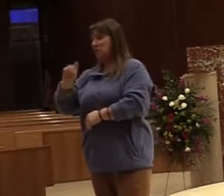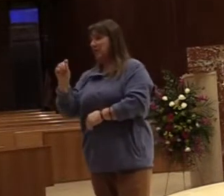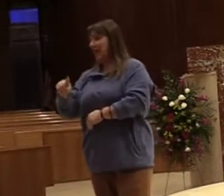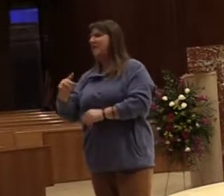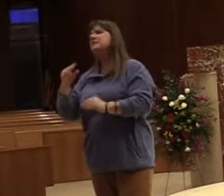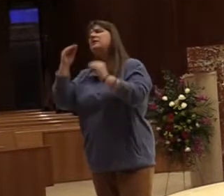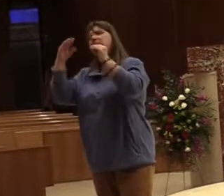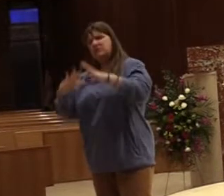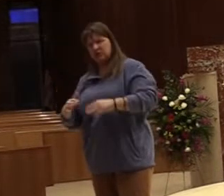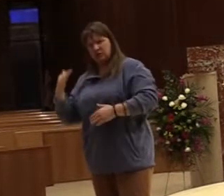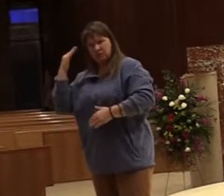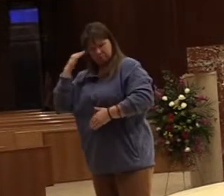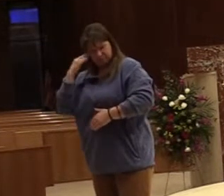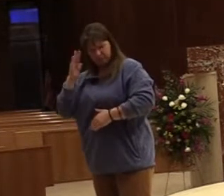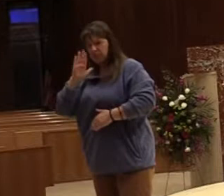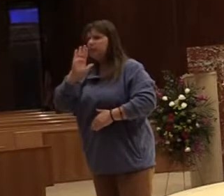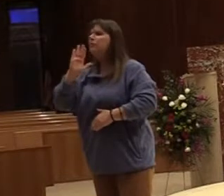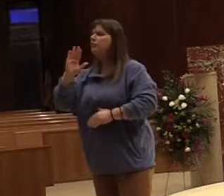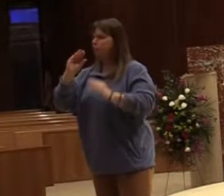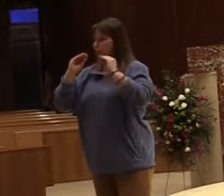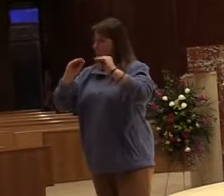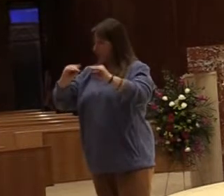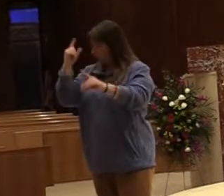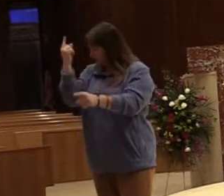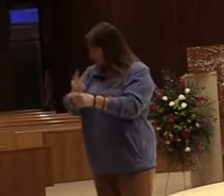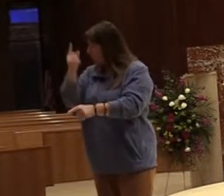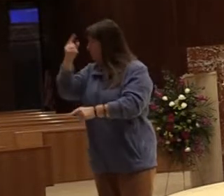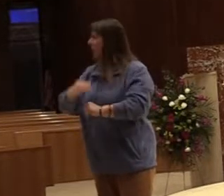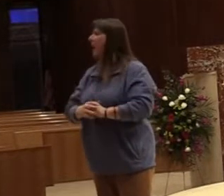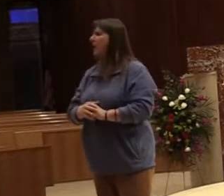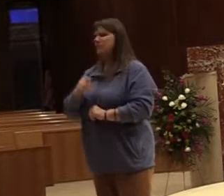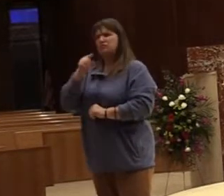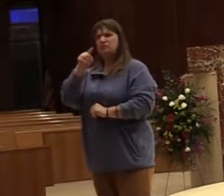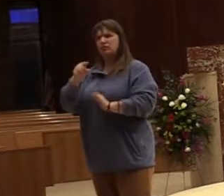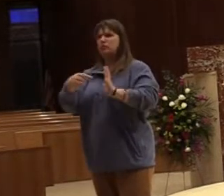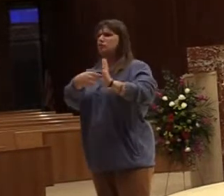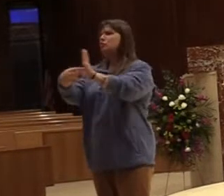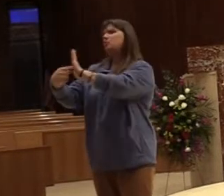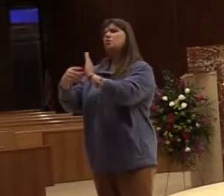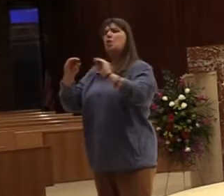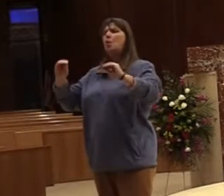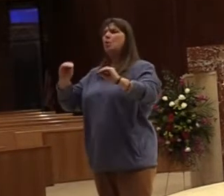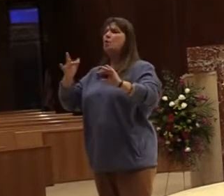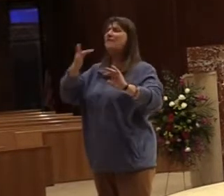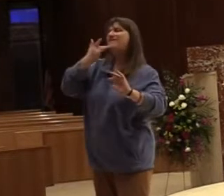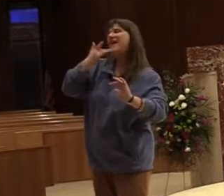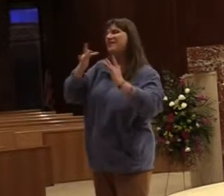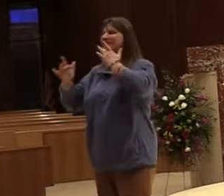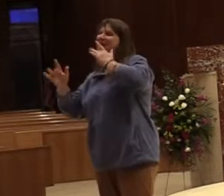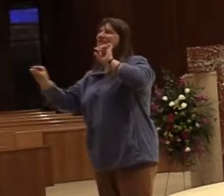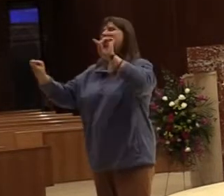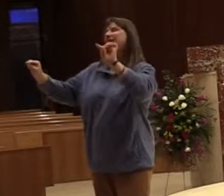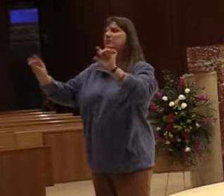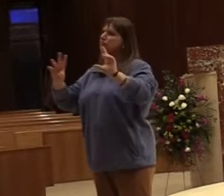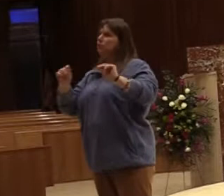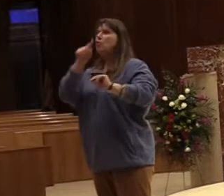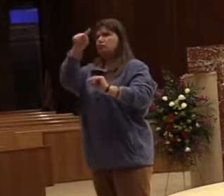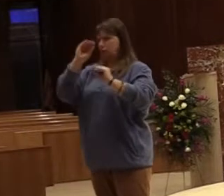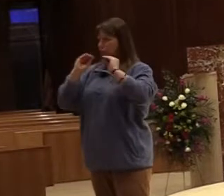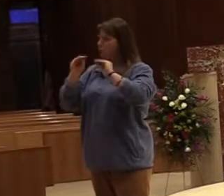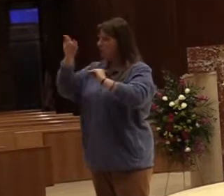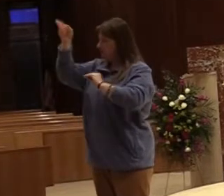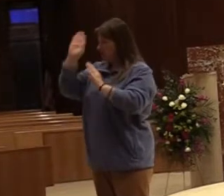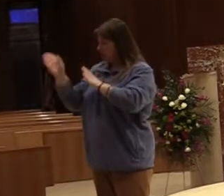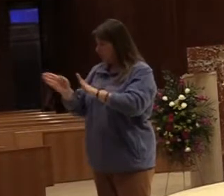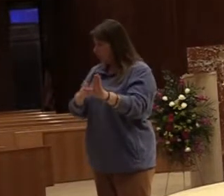what you say and teach is correct, and that you show no partiality, but teach the way of God in